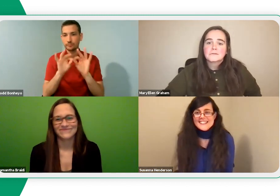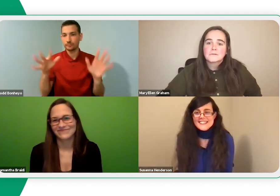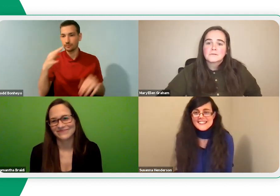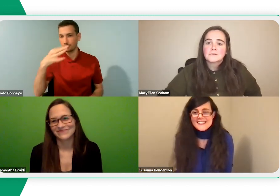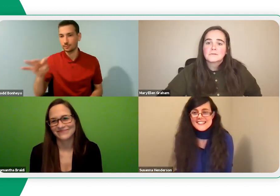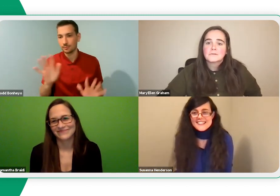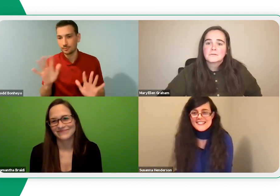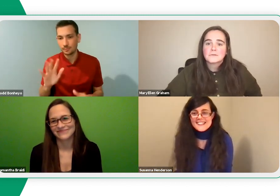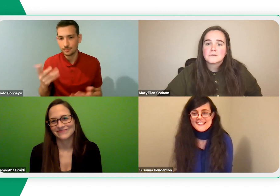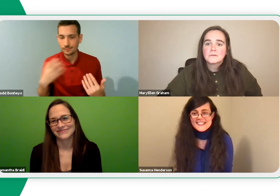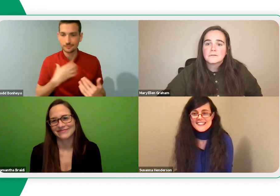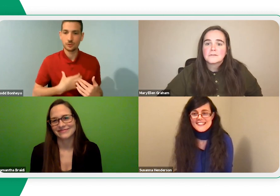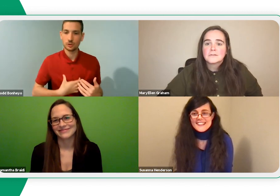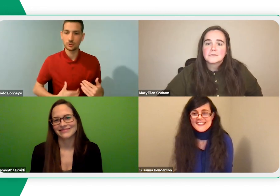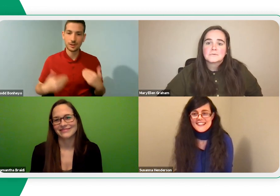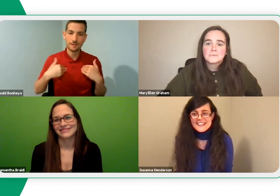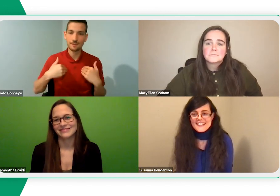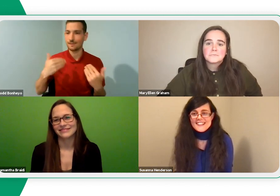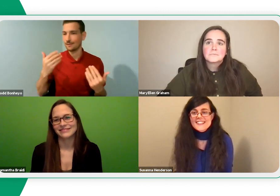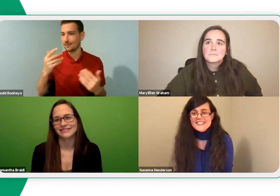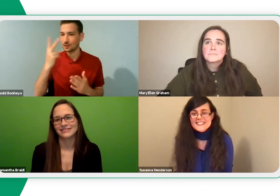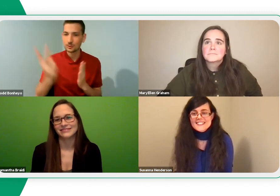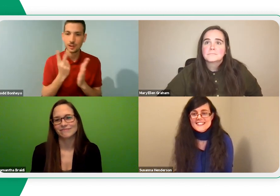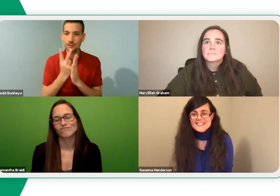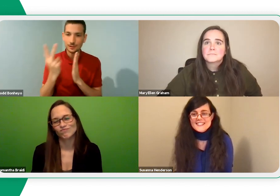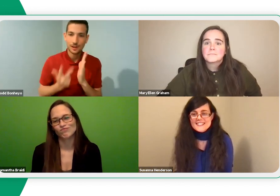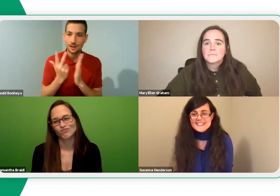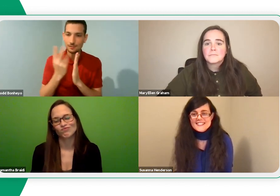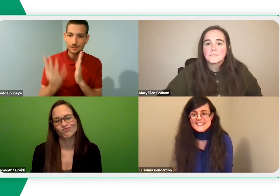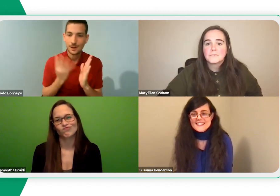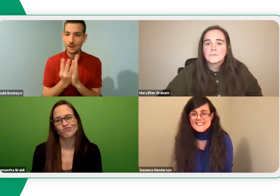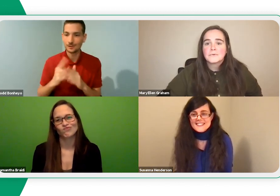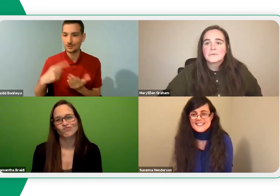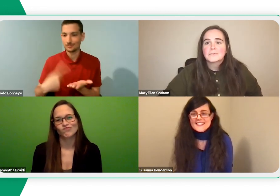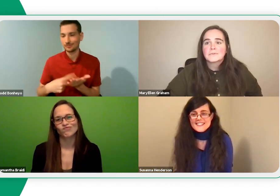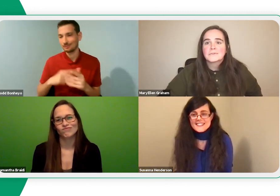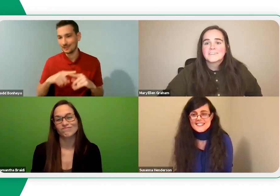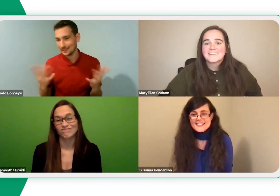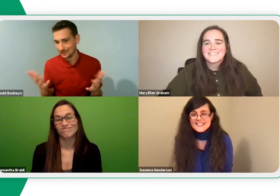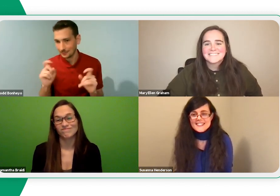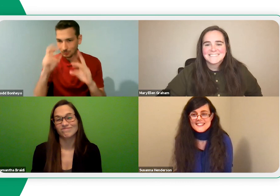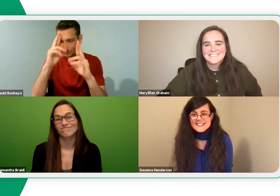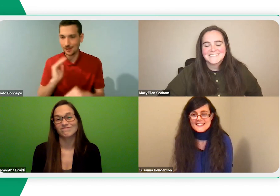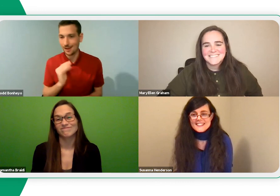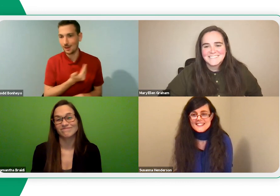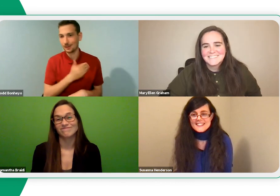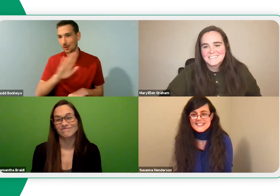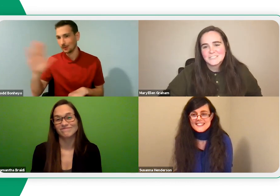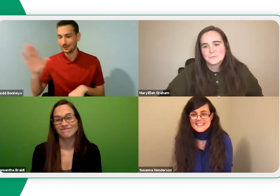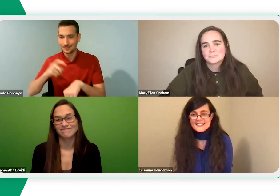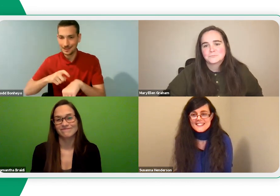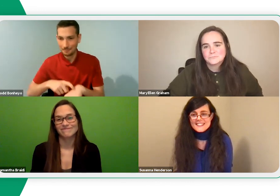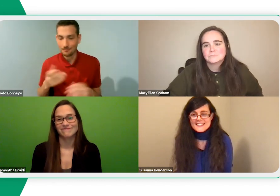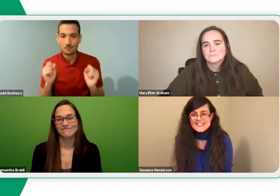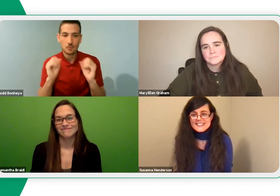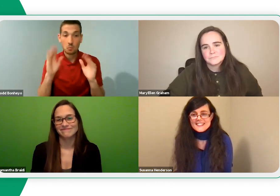sorry that we don't have time. It's not that your questions are not valuable to us. I wish we had 2, 3, 4 hours to talk